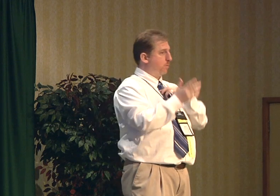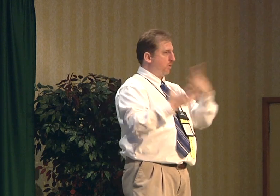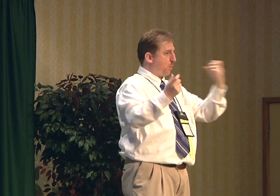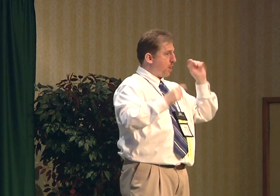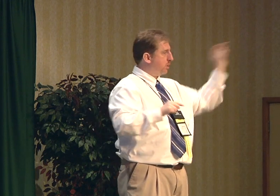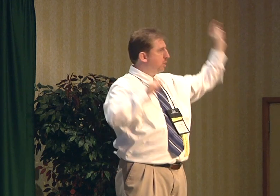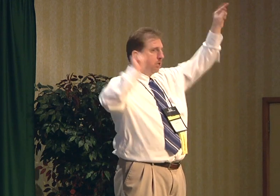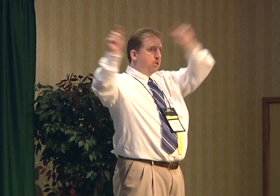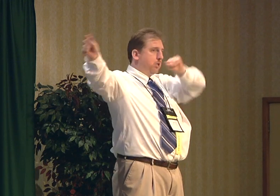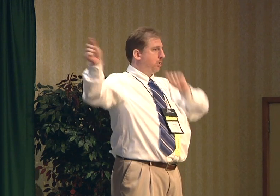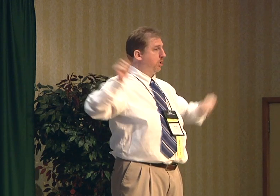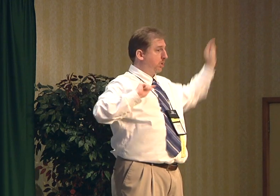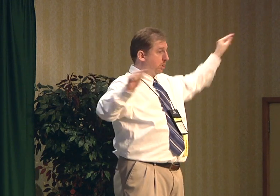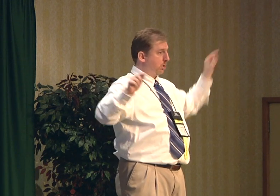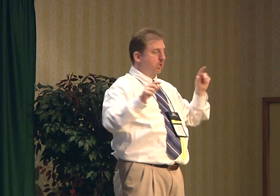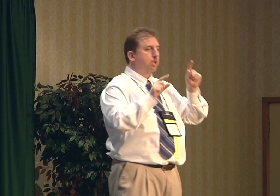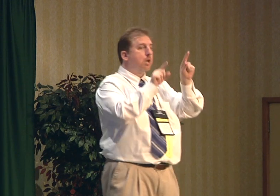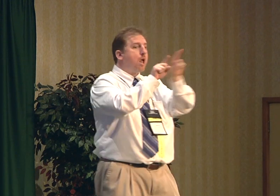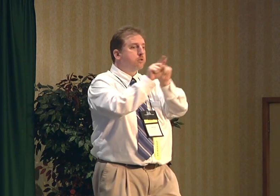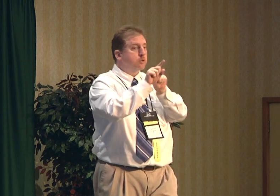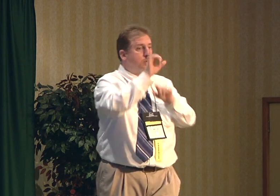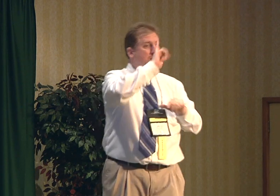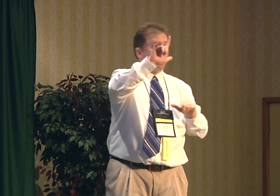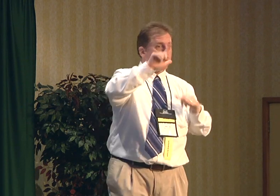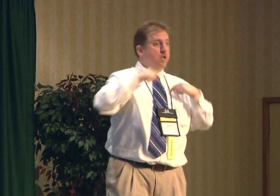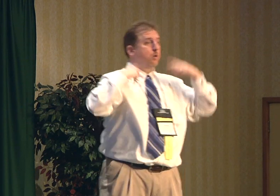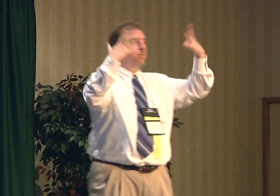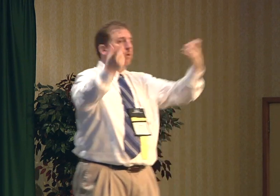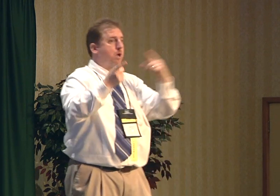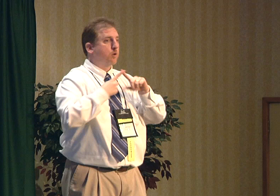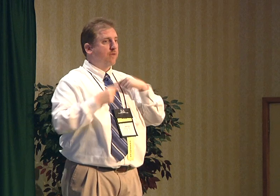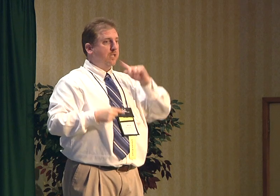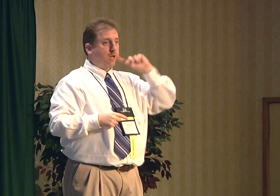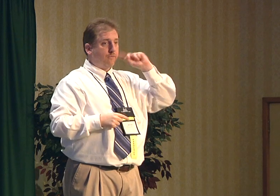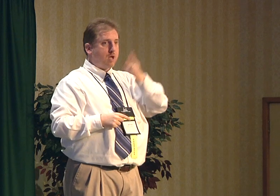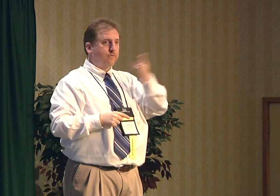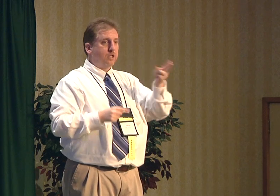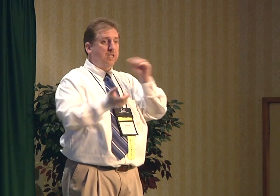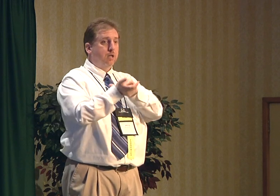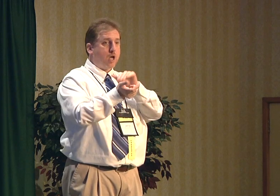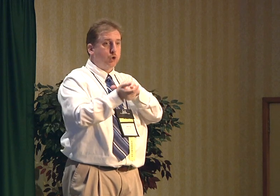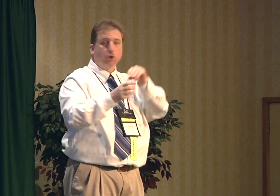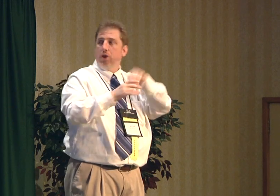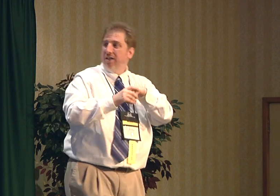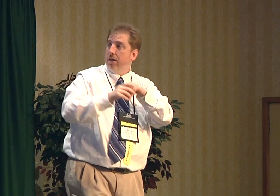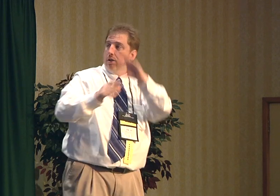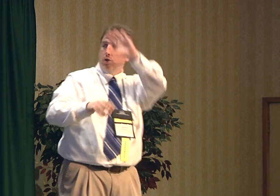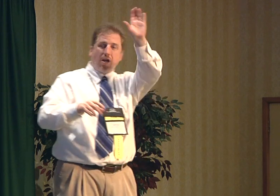or the Columbia area. We want to have them around the state. And also in Illinois, we want to have a deaf or hard of